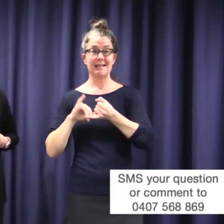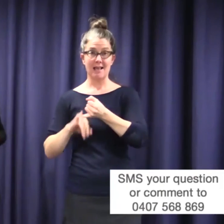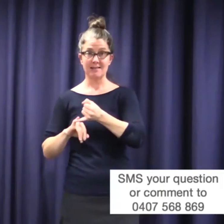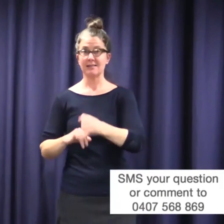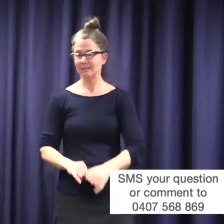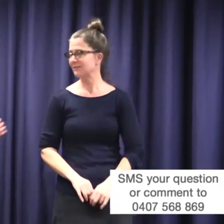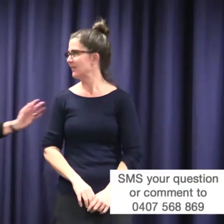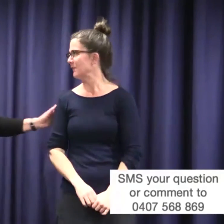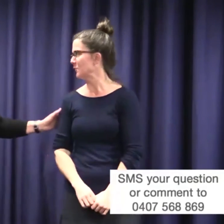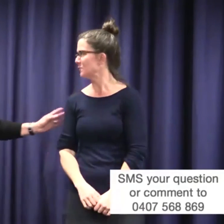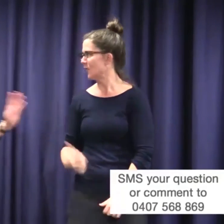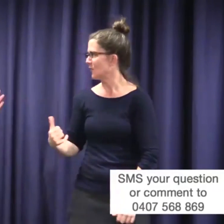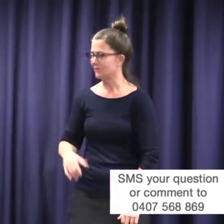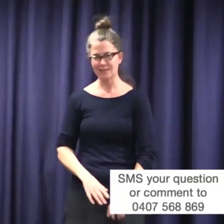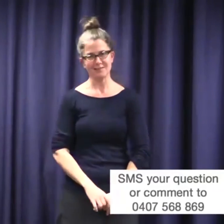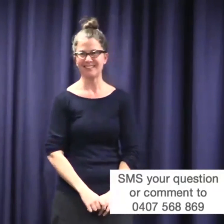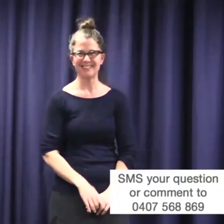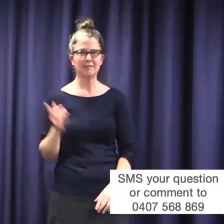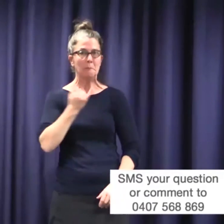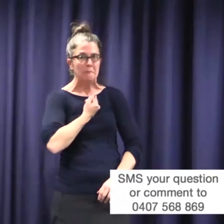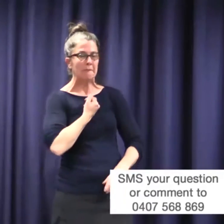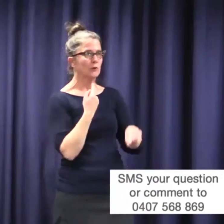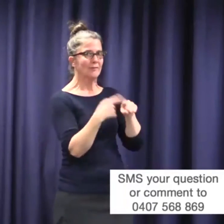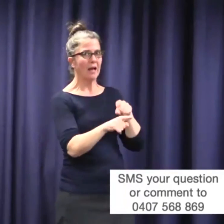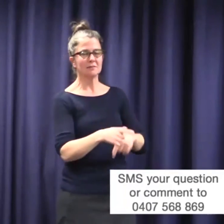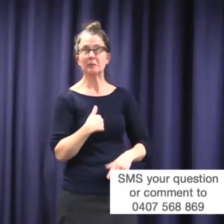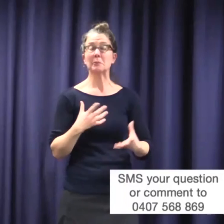NICSS. Sorry, it was my fault, too fast.